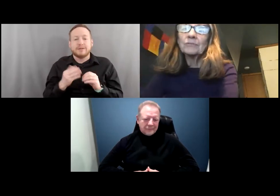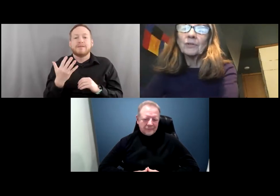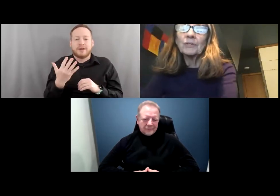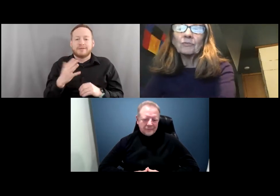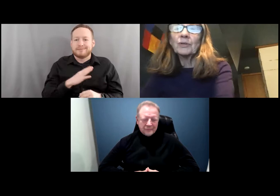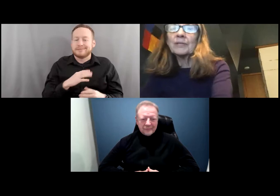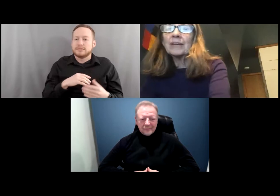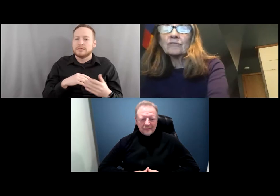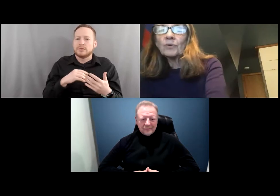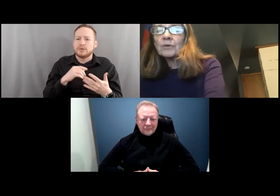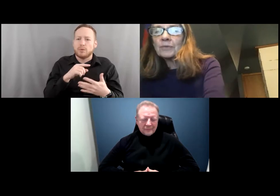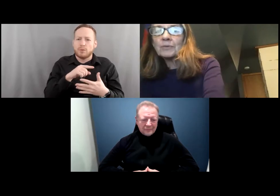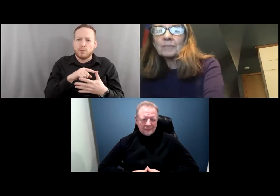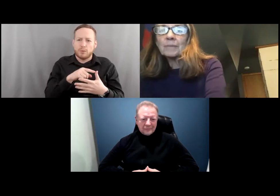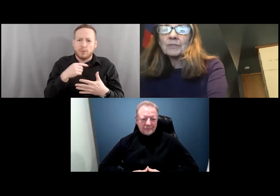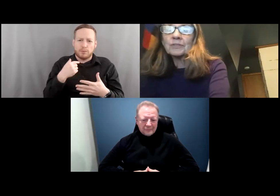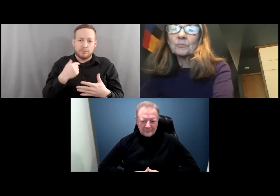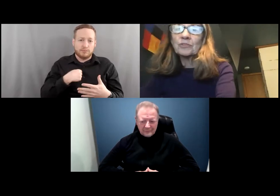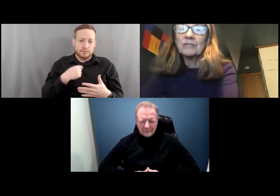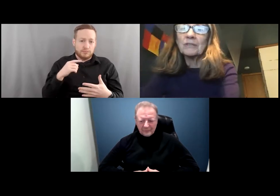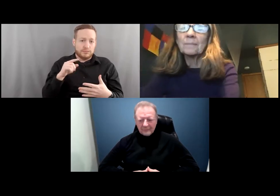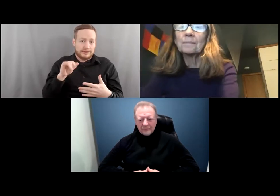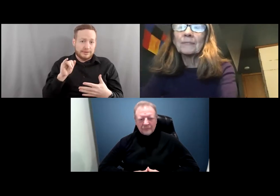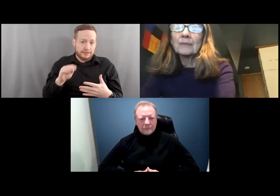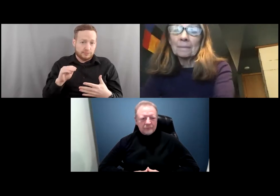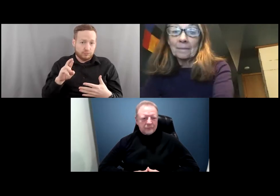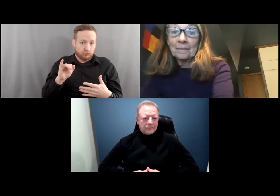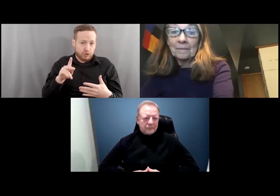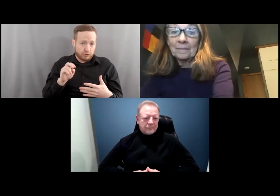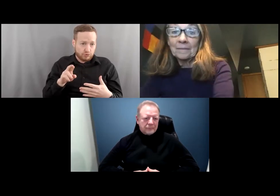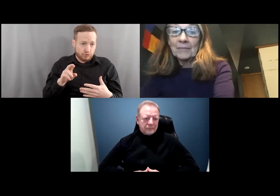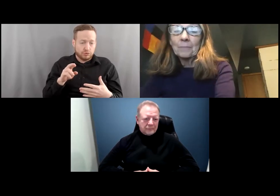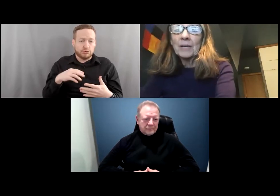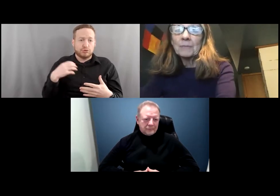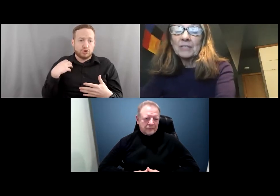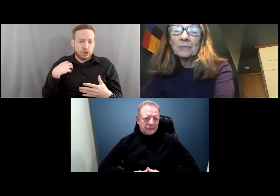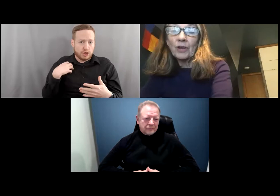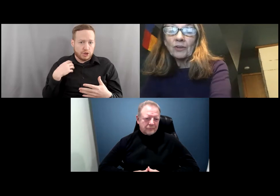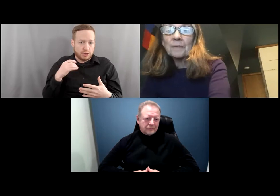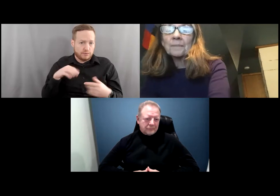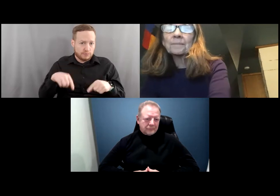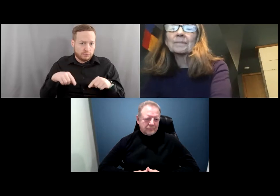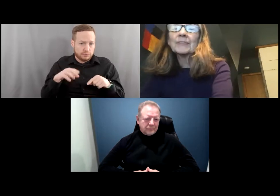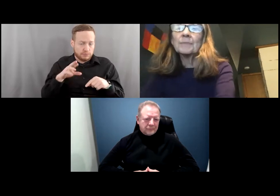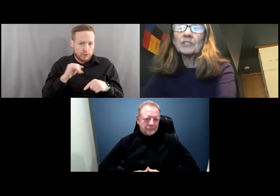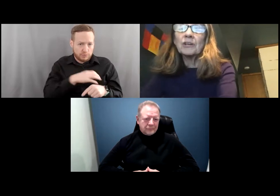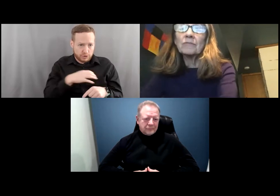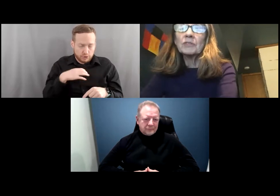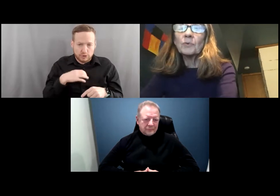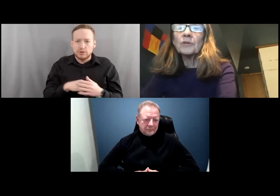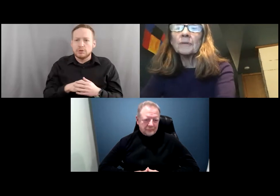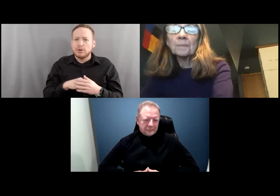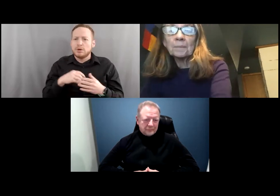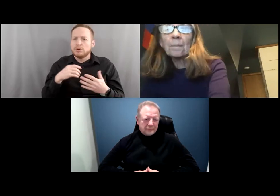to vote. If we only had 4, we wouldn't be able to proceed. My name is Tim Riker. I'm the chair